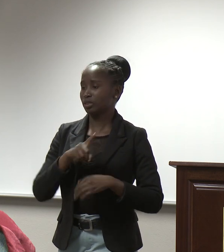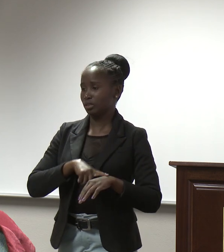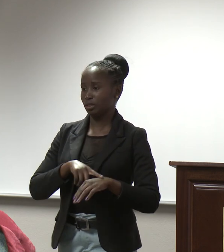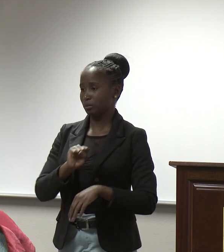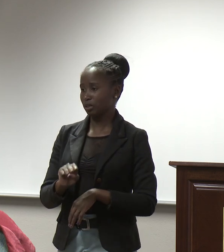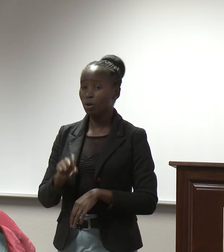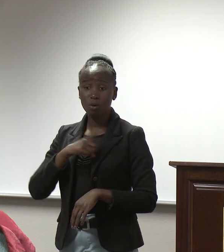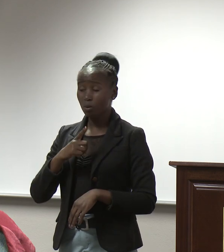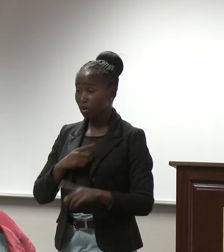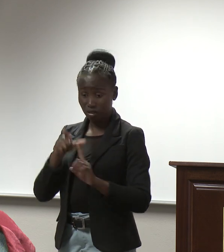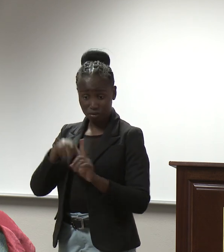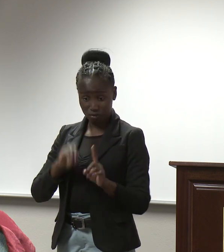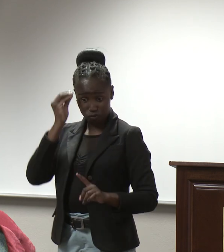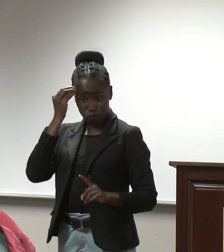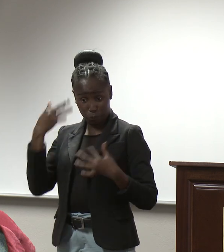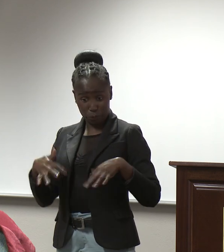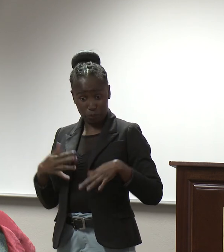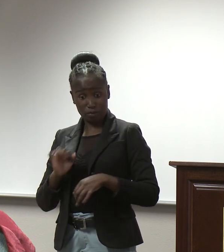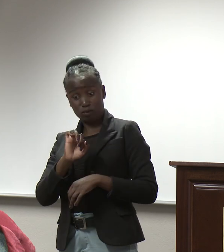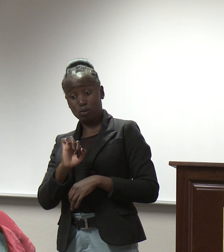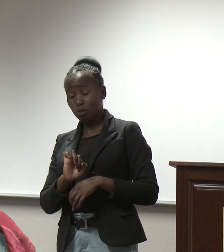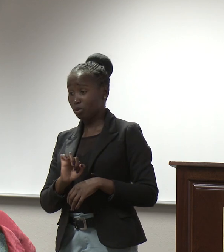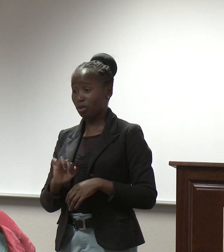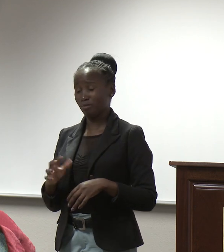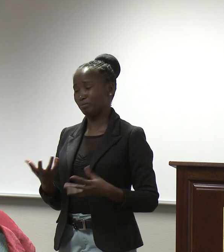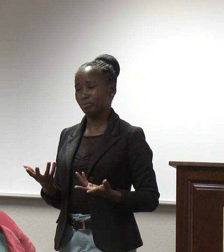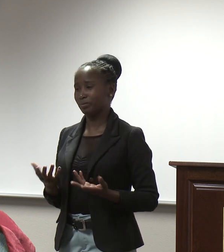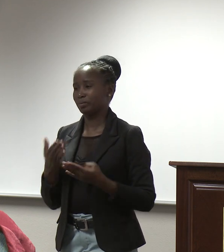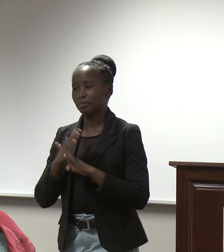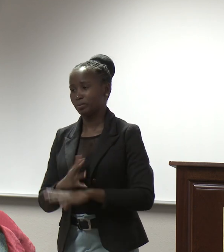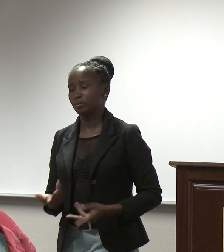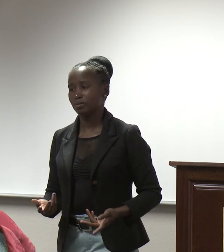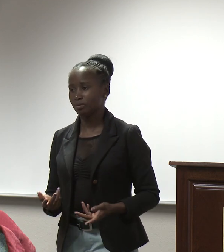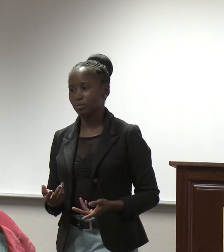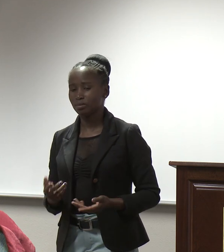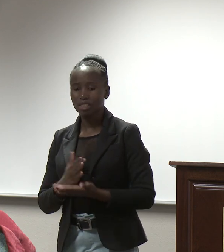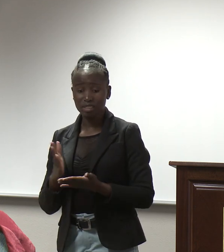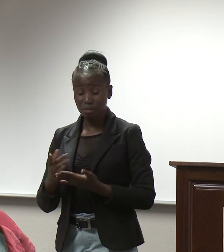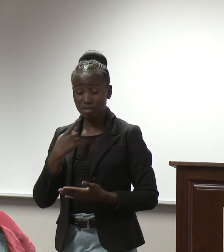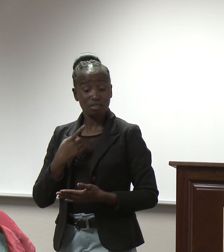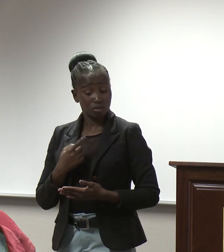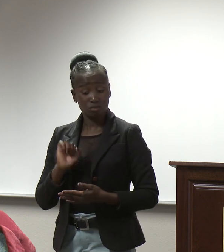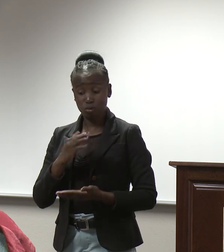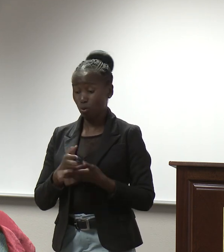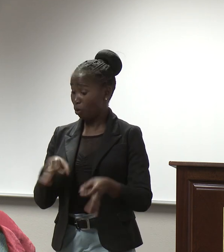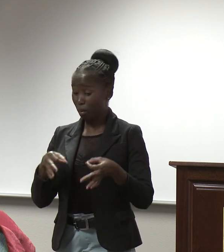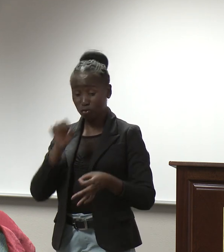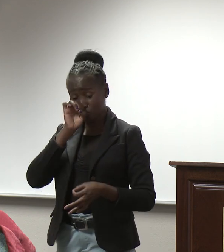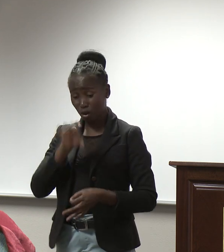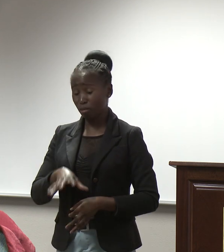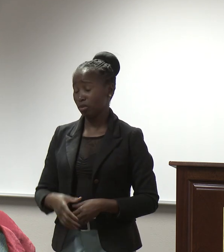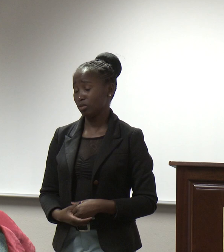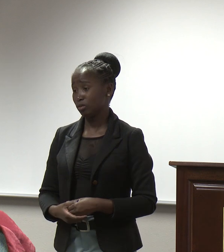Nobody's interested is in saying, if the person that quoted me says that your paper is rubbish. No,